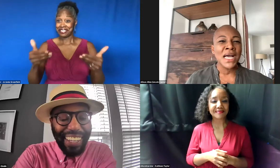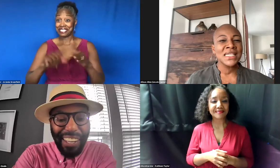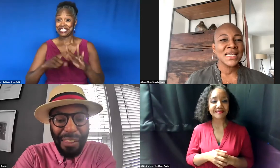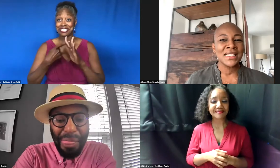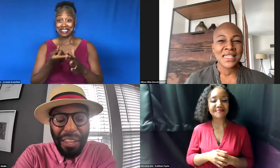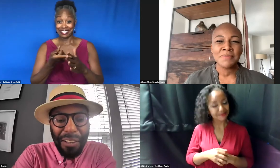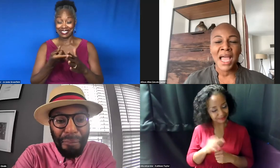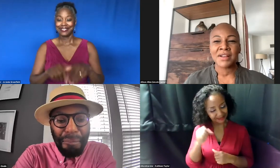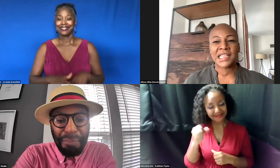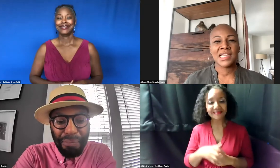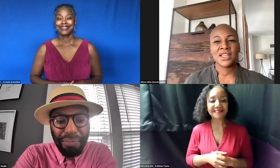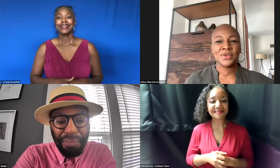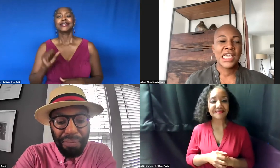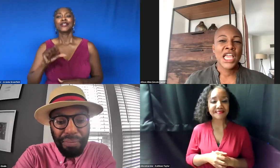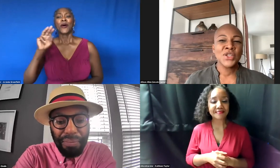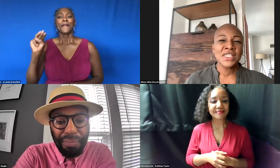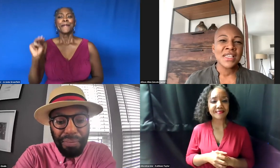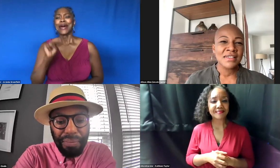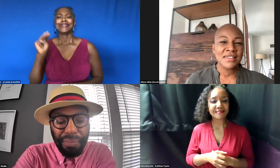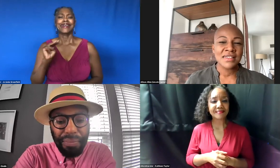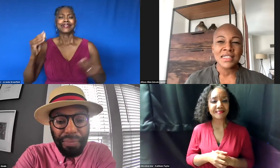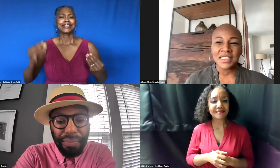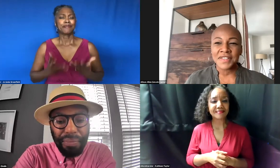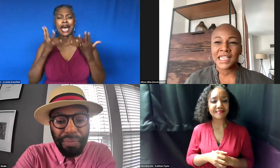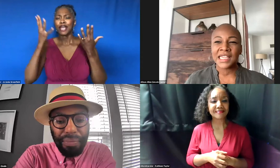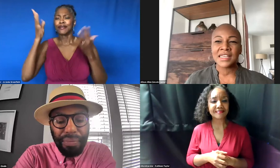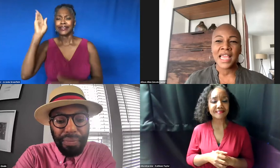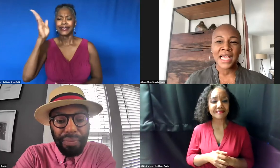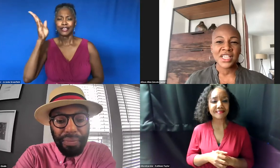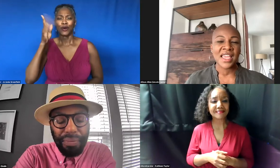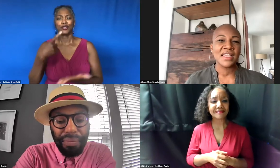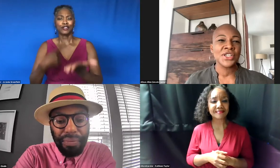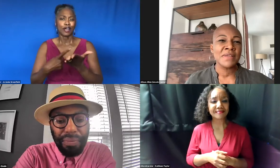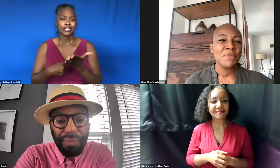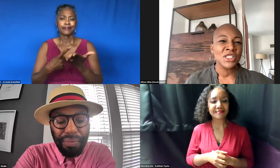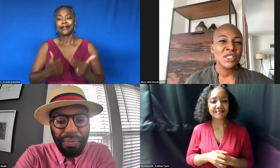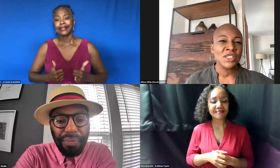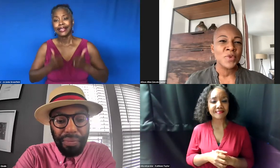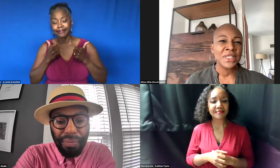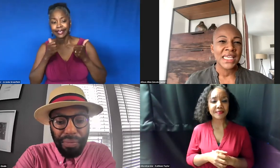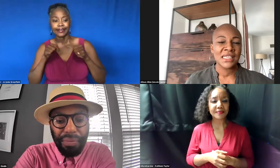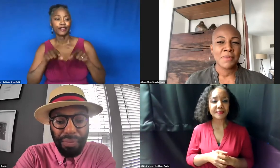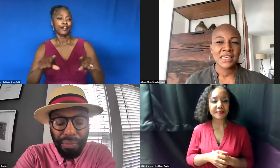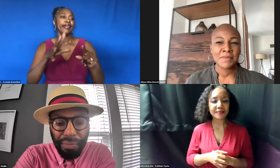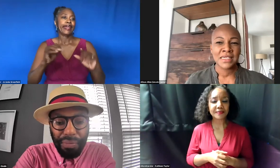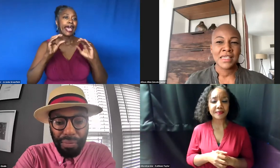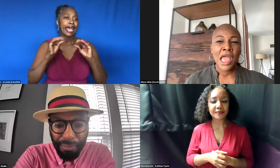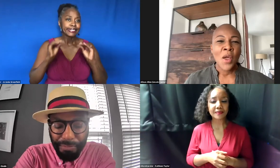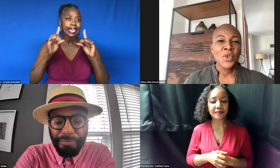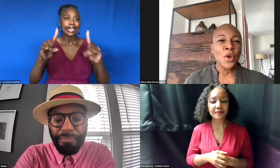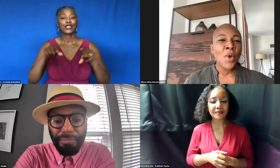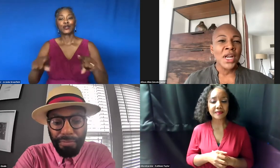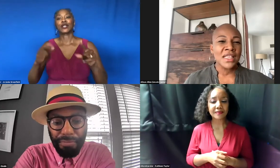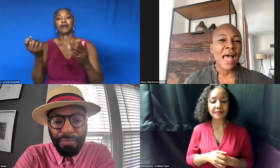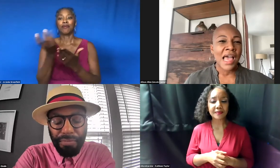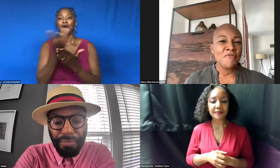in Monday's inspiring keynote, you discussed living in and educating during multiple related pandemics.